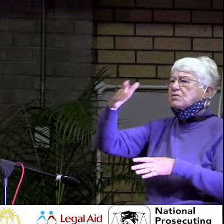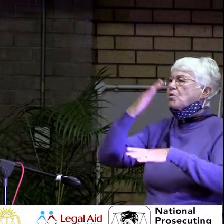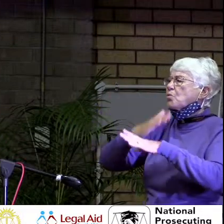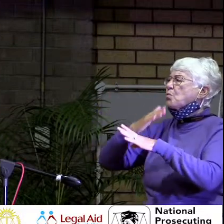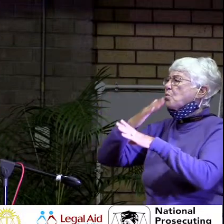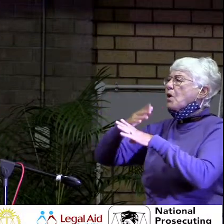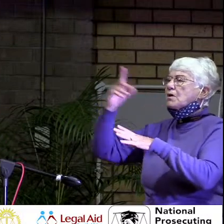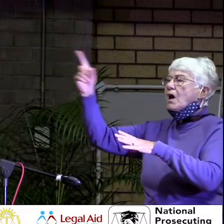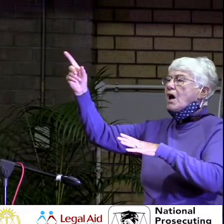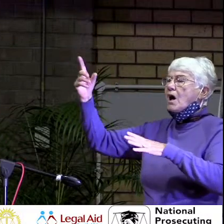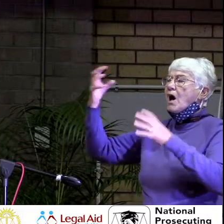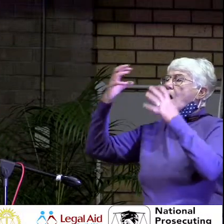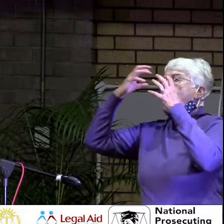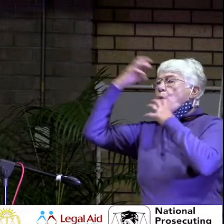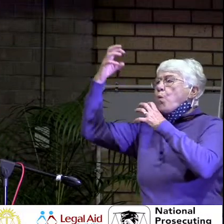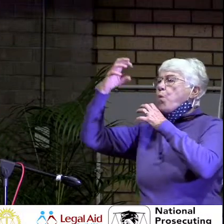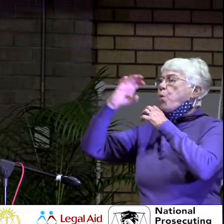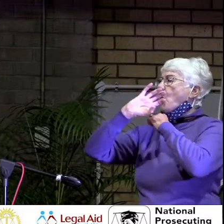residence at